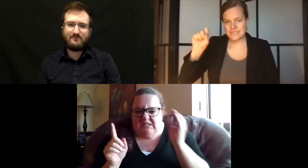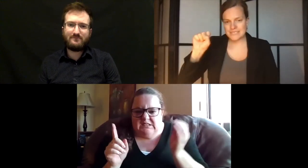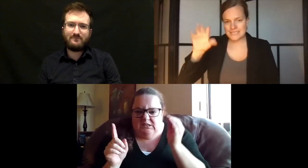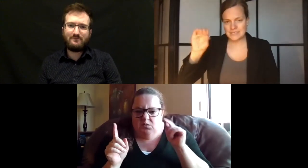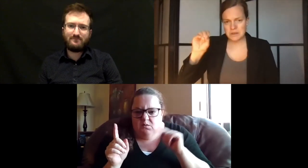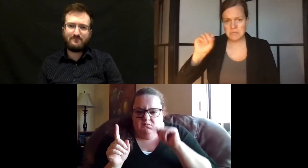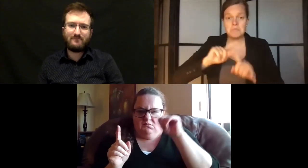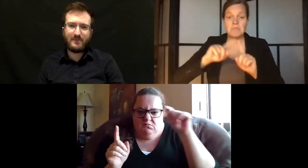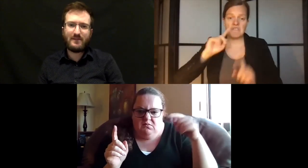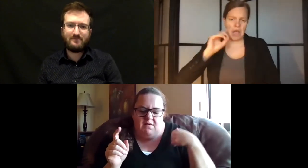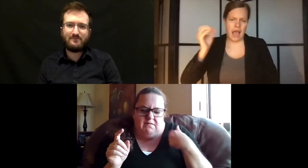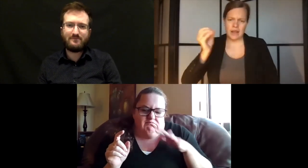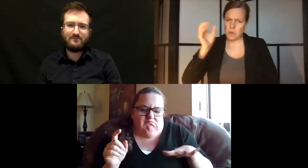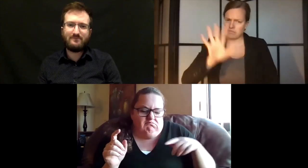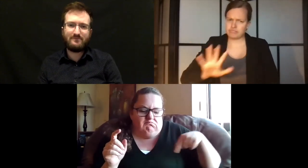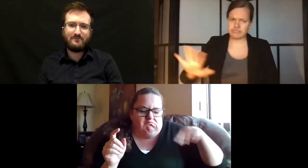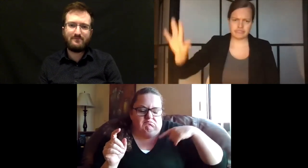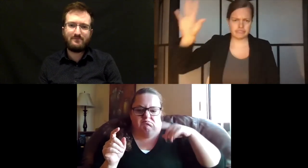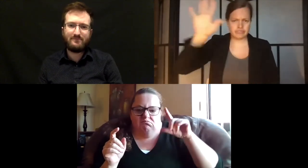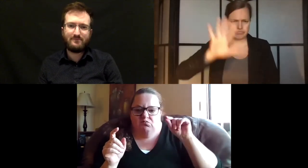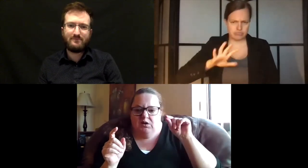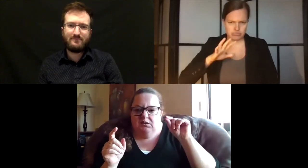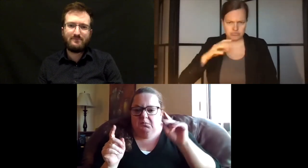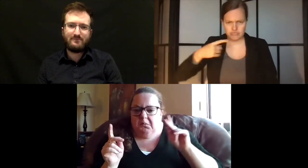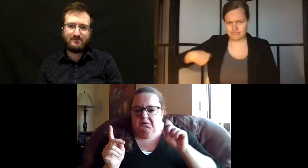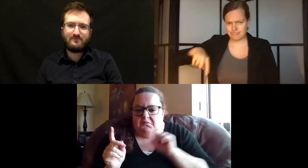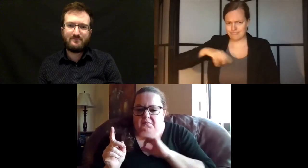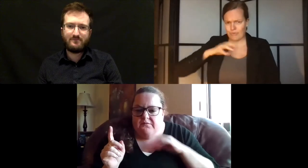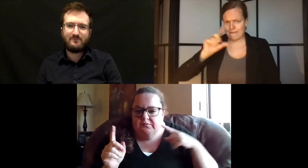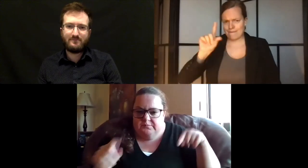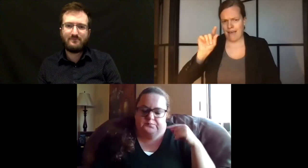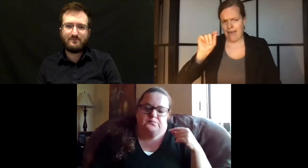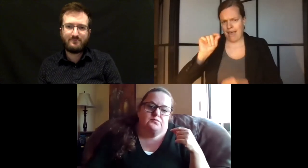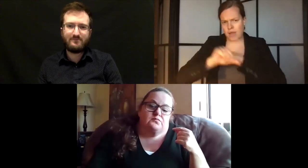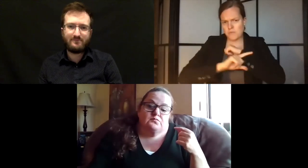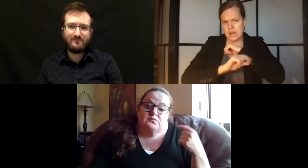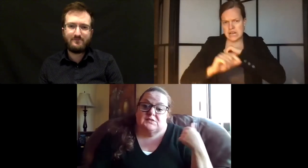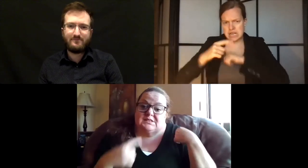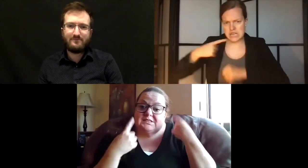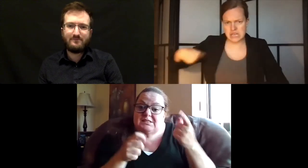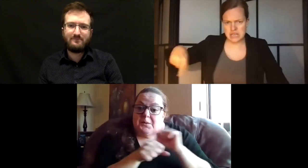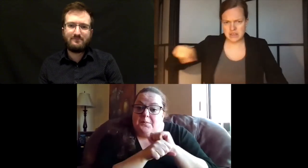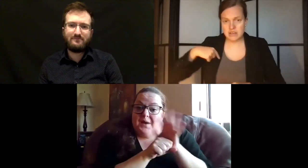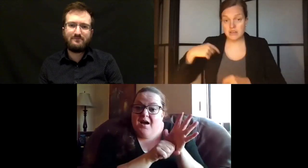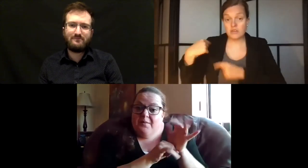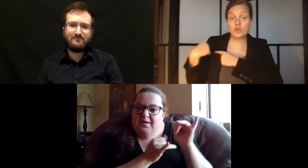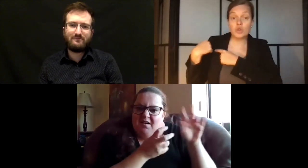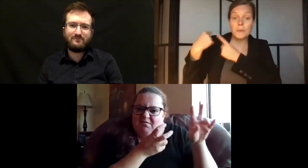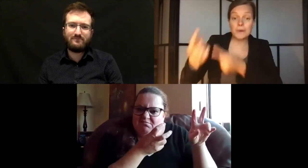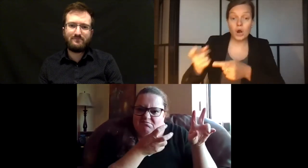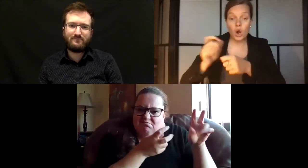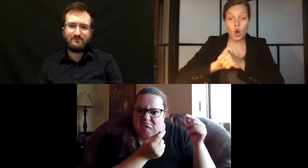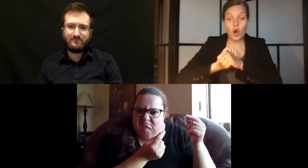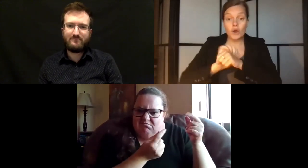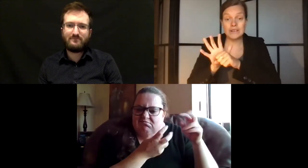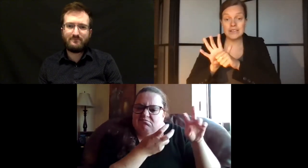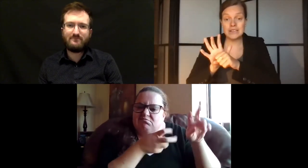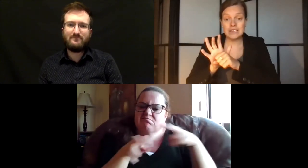You know, I work at CHS and there are multiple offices throughout the province, 20 offices. And since